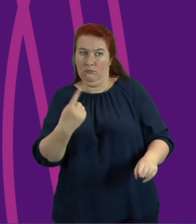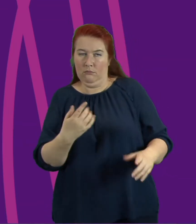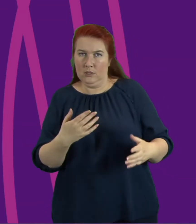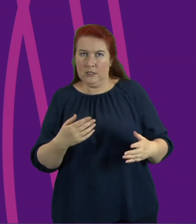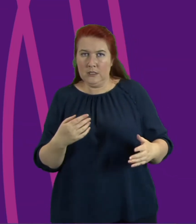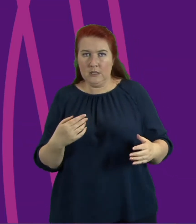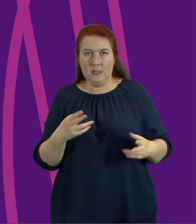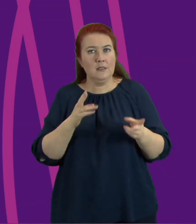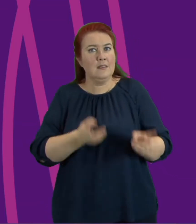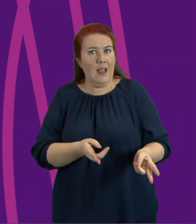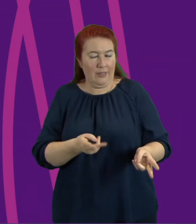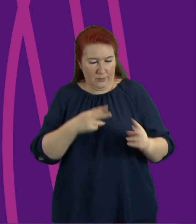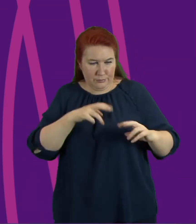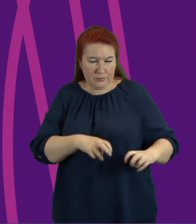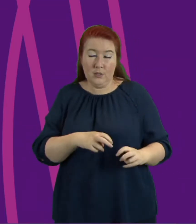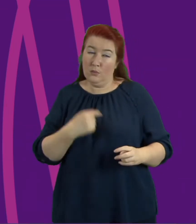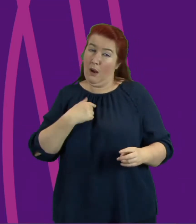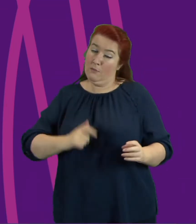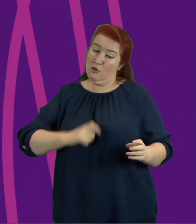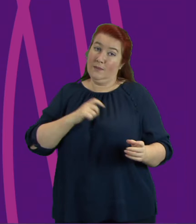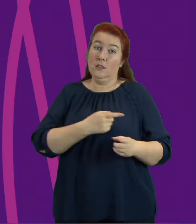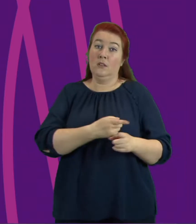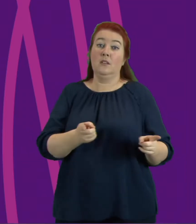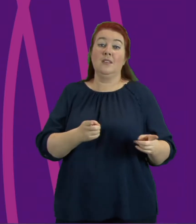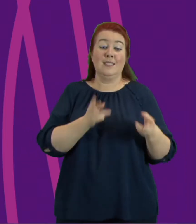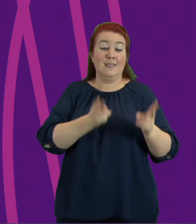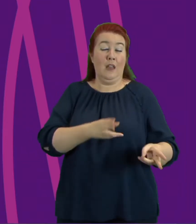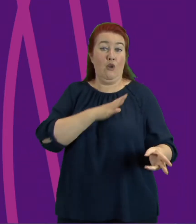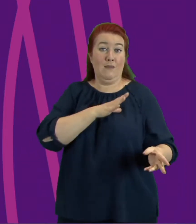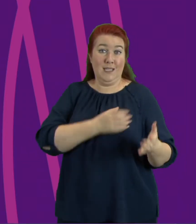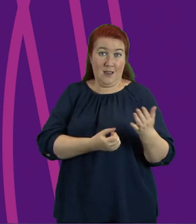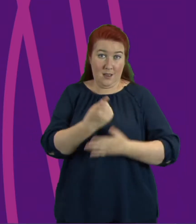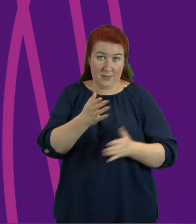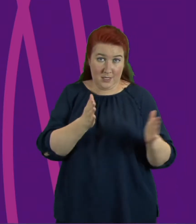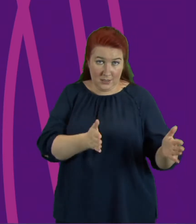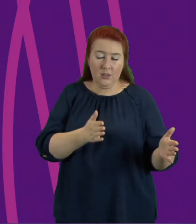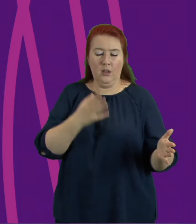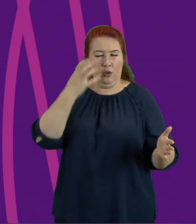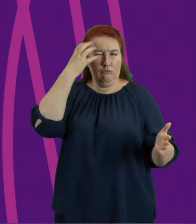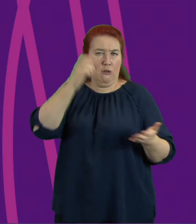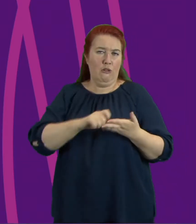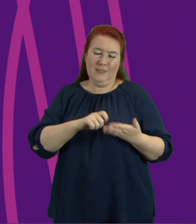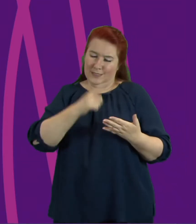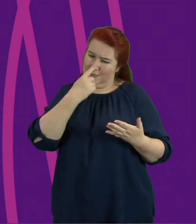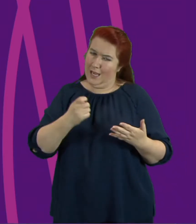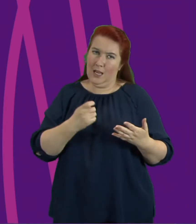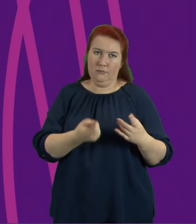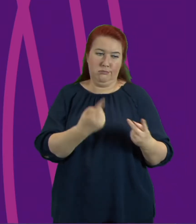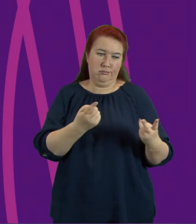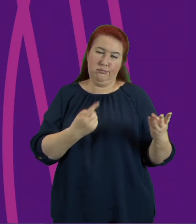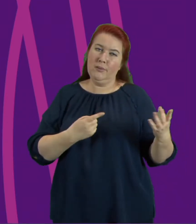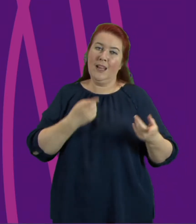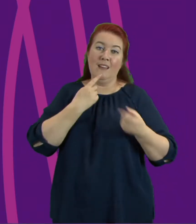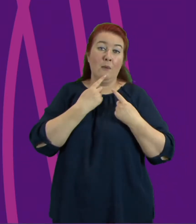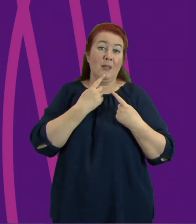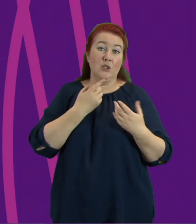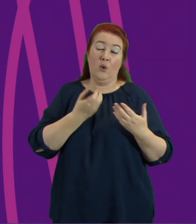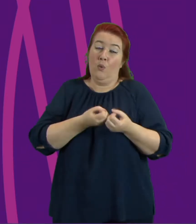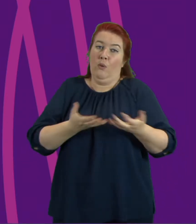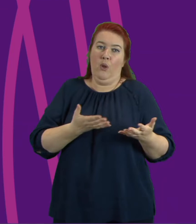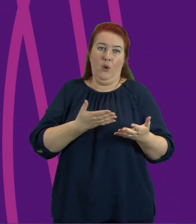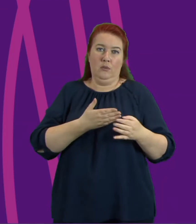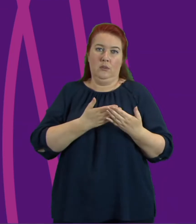I'm confident that in relation to those deaths, the Crown will be able to obtain the information that it requires without imposing a burden on the